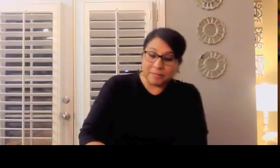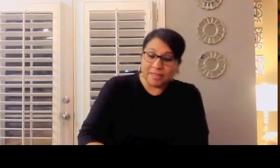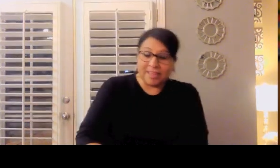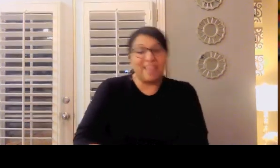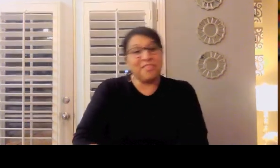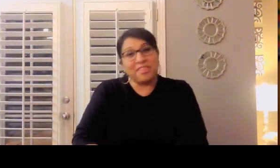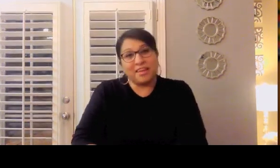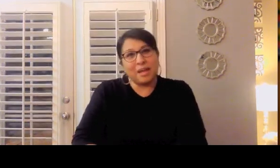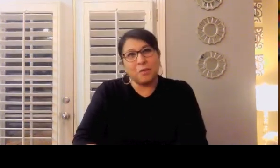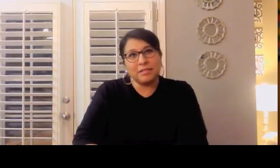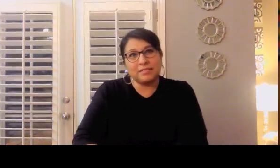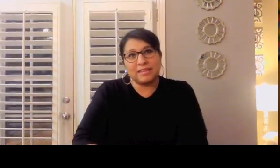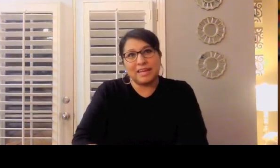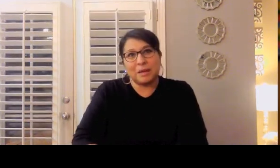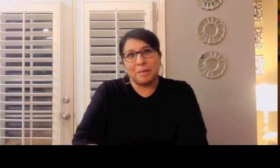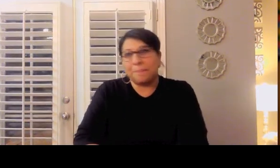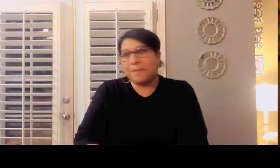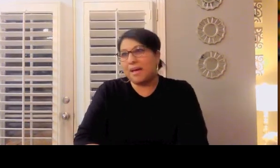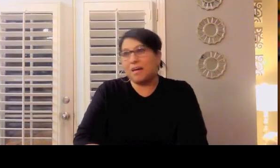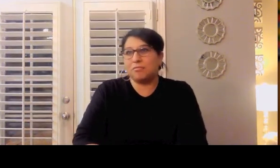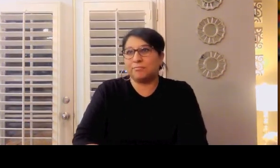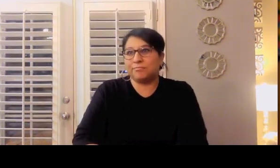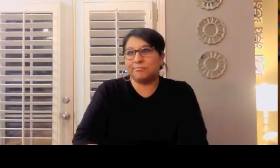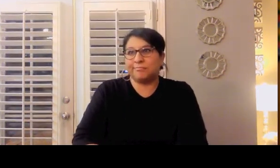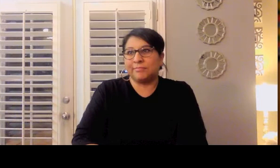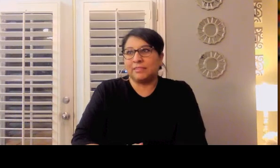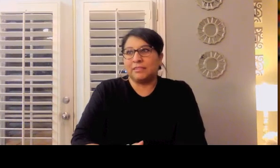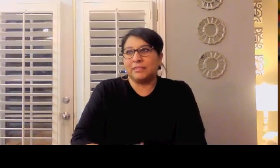making. And then I want to say about